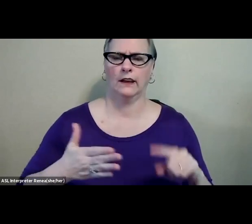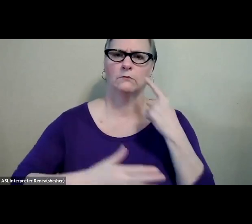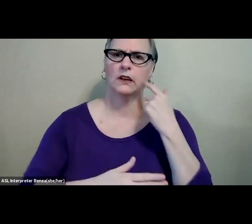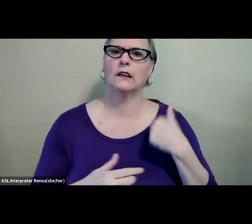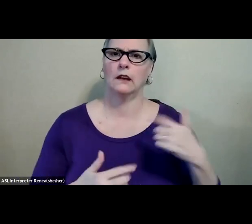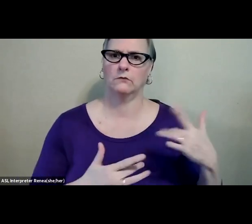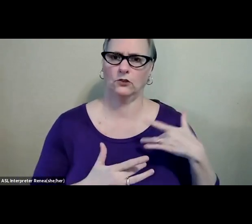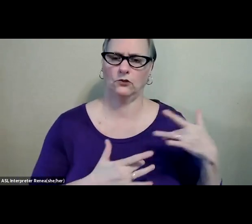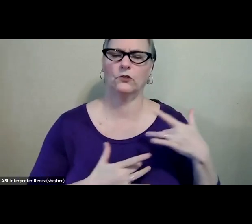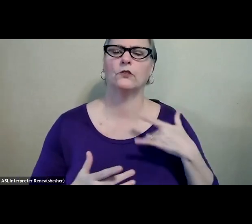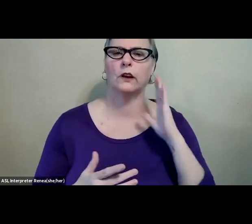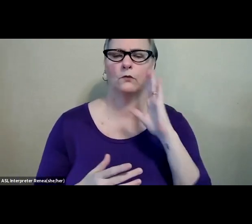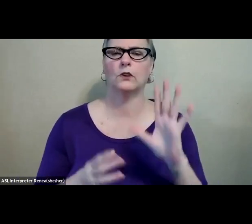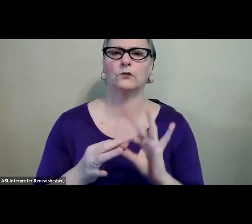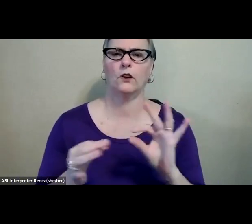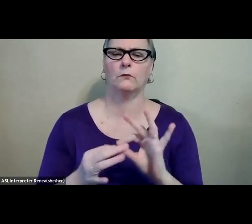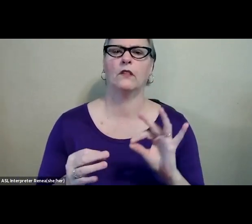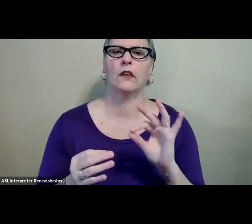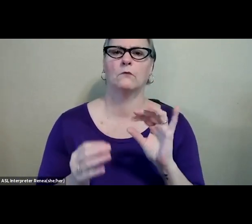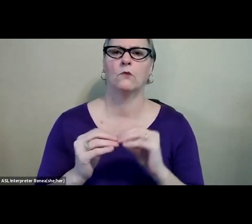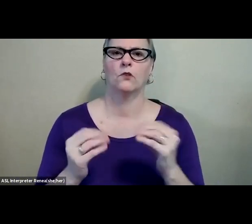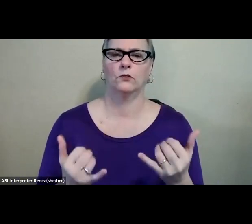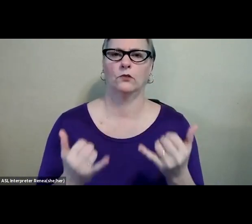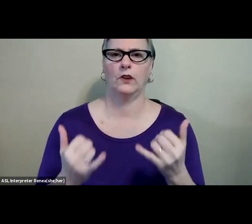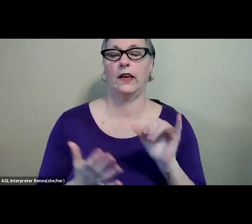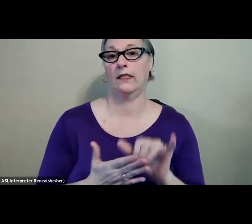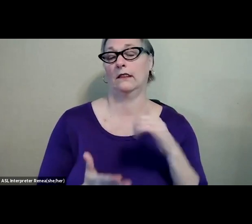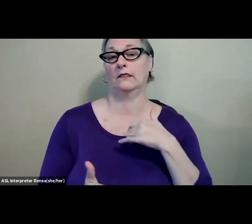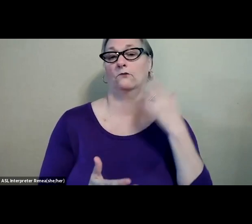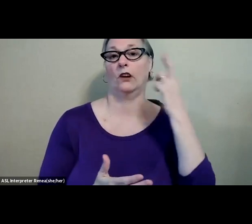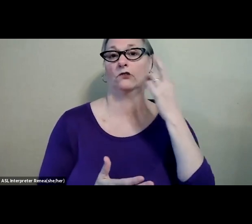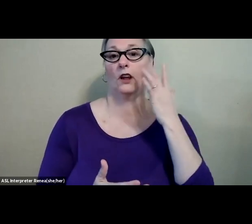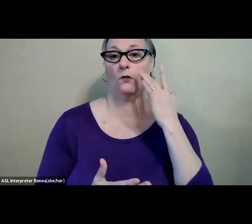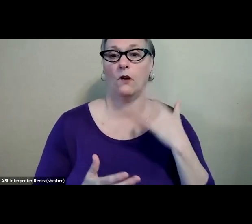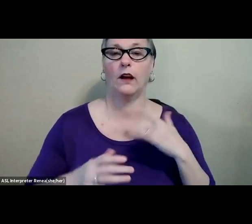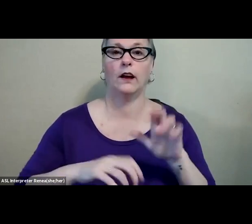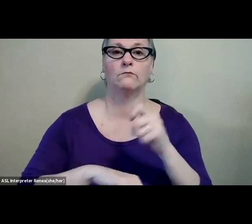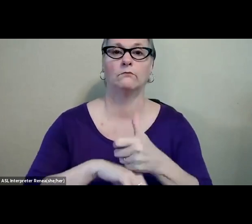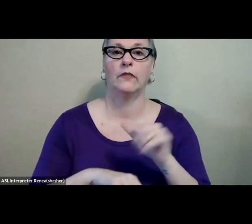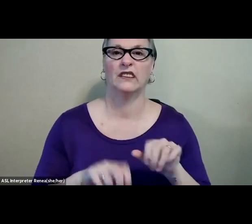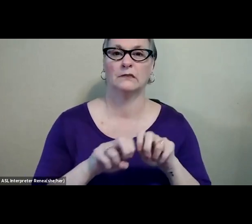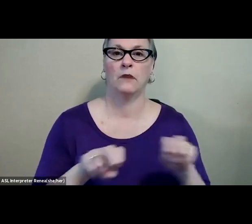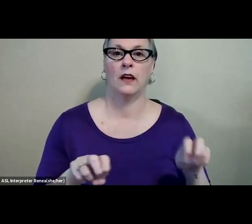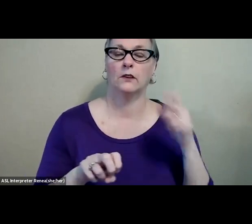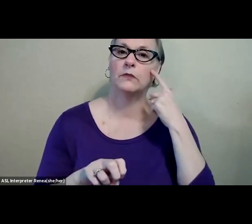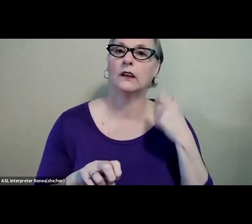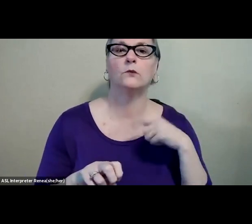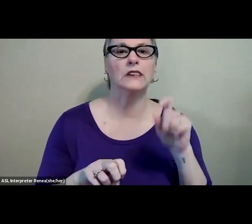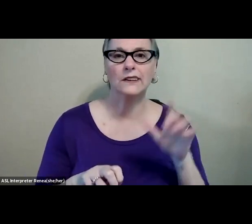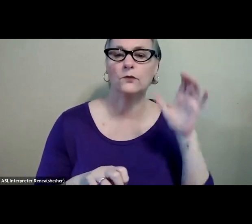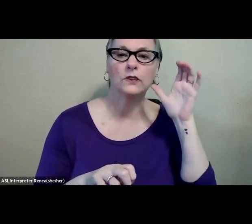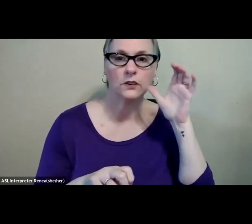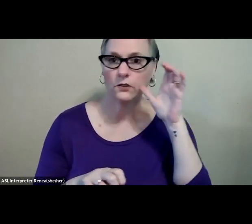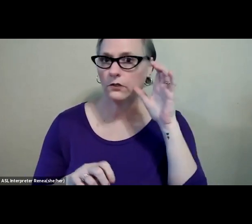we're going to talk a lot more about that today so that was really the rationale as to why i put this panel together um because we really need to hear